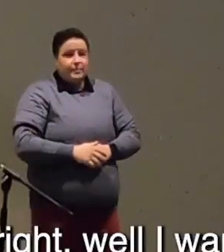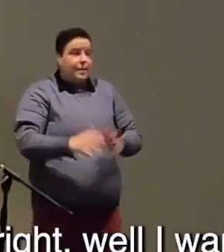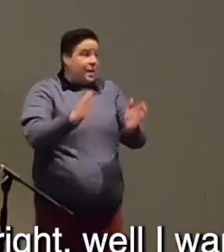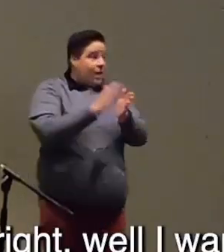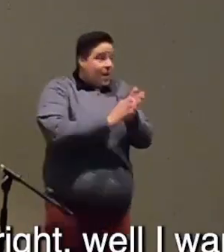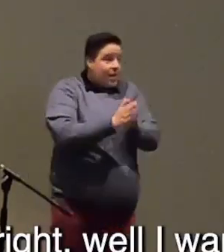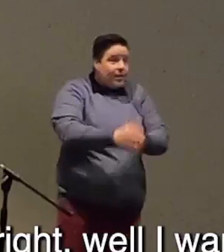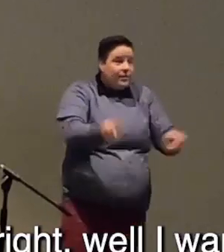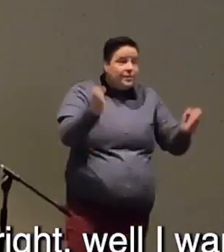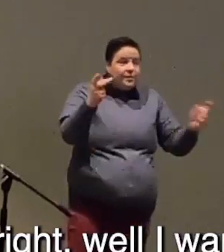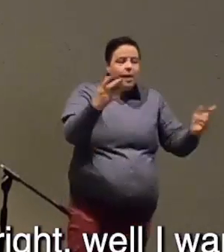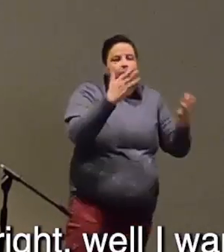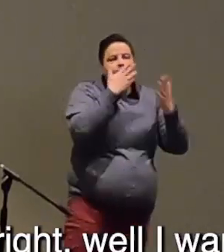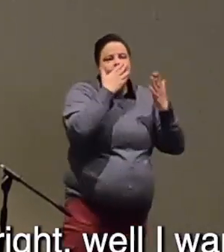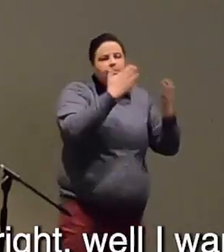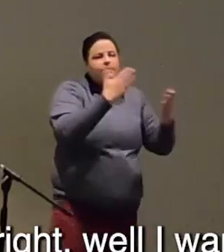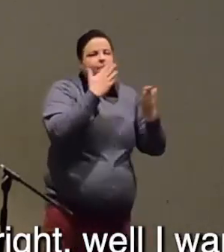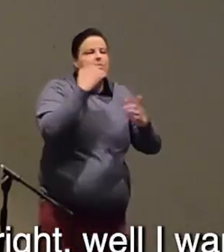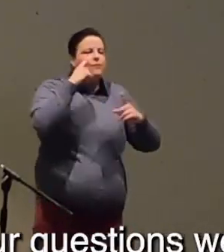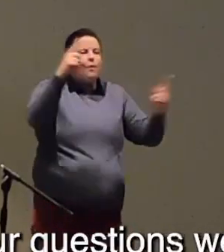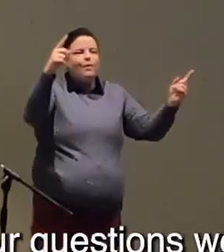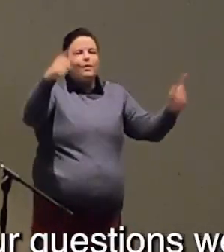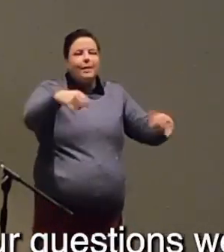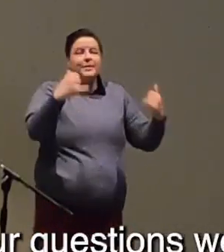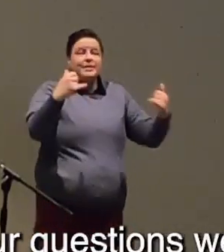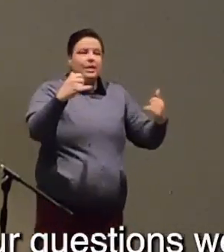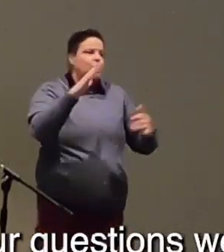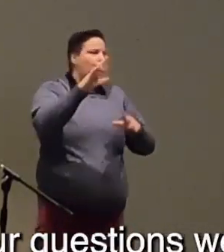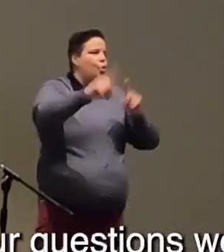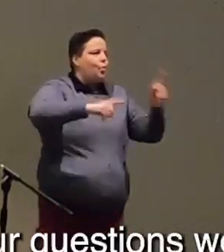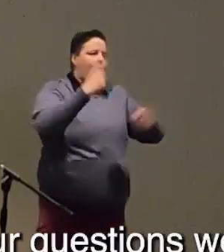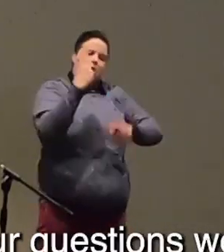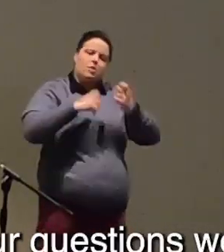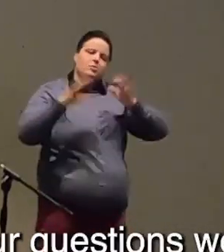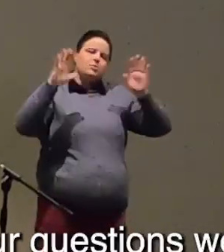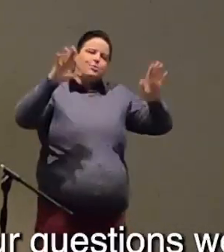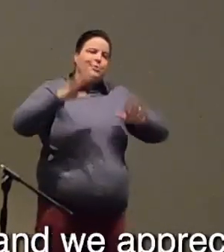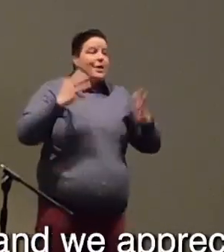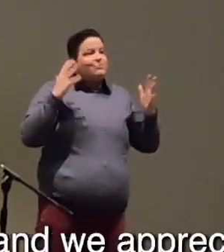All right, well, I want to thank you all for coming today. Your questions were great.